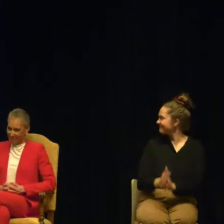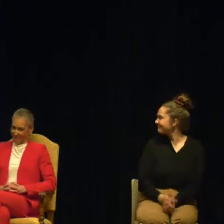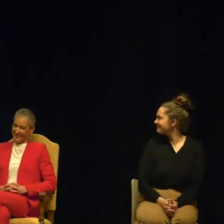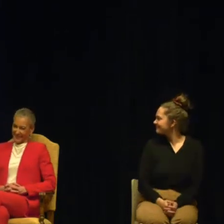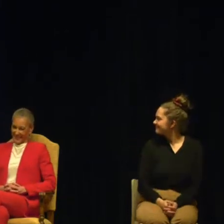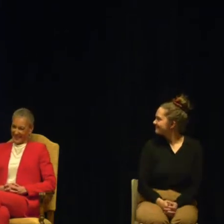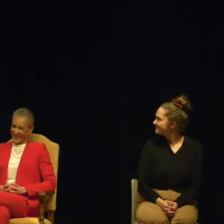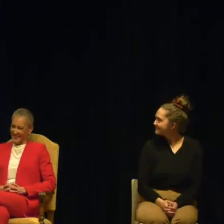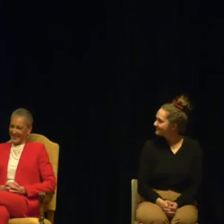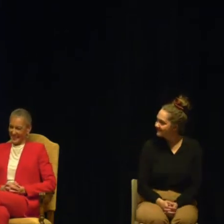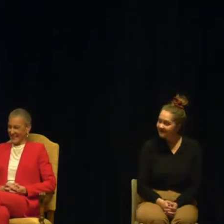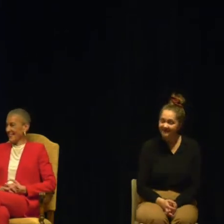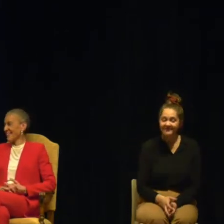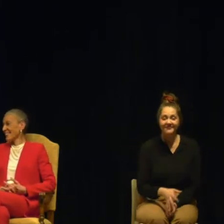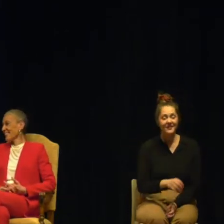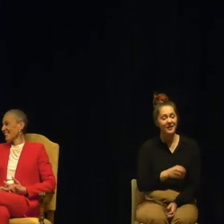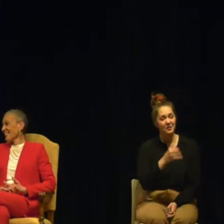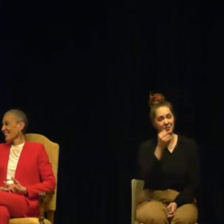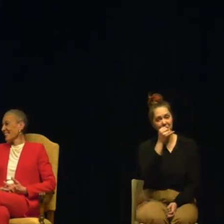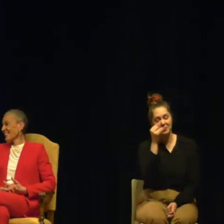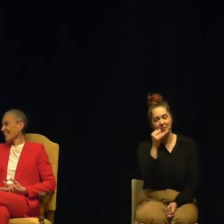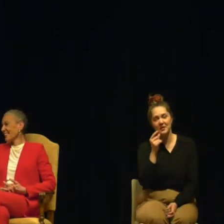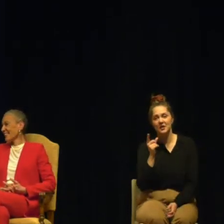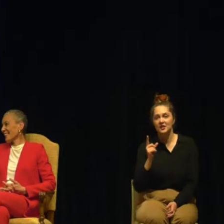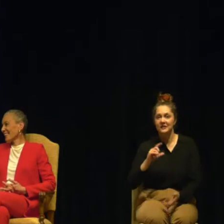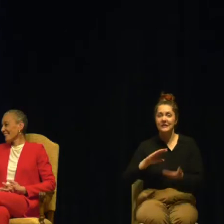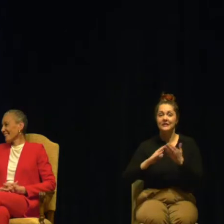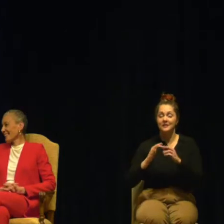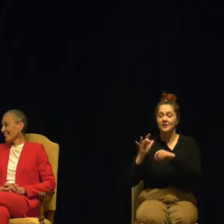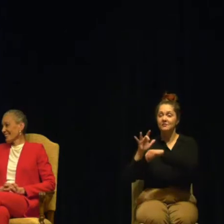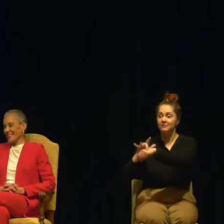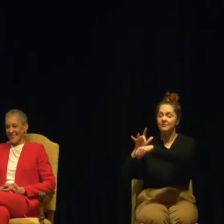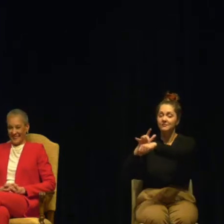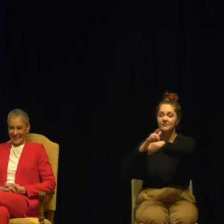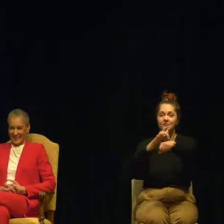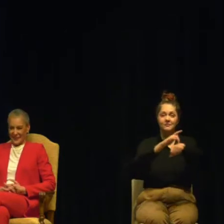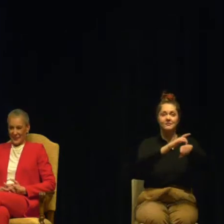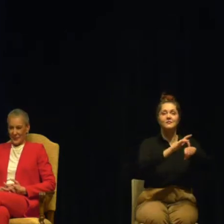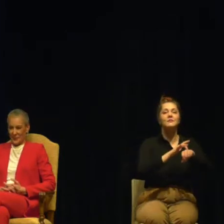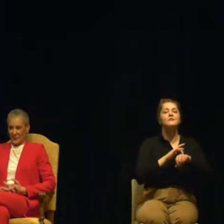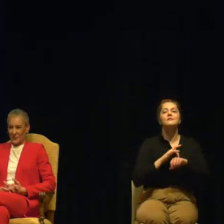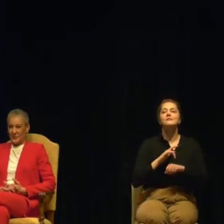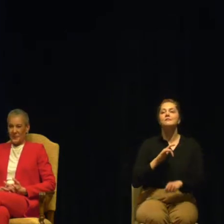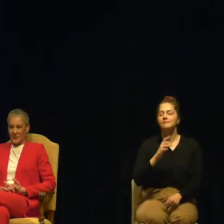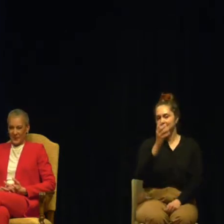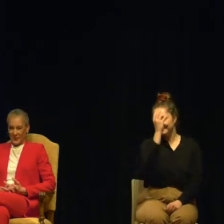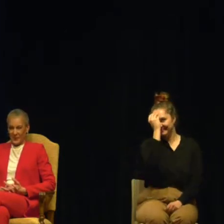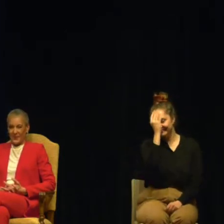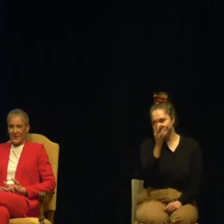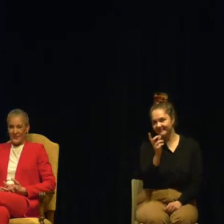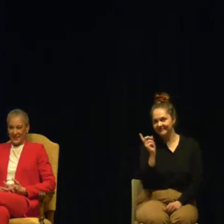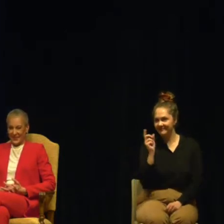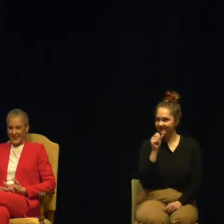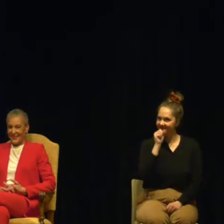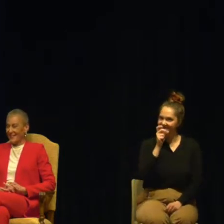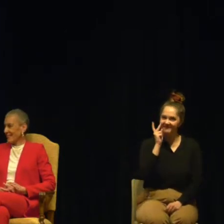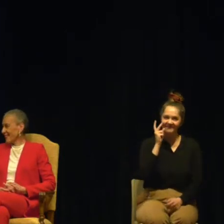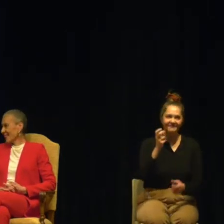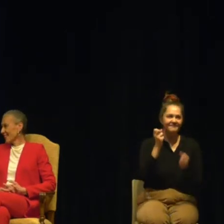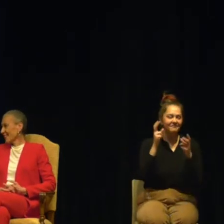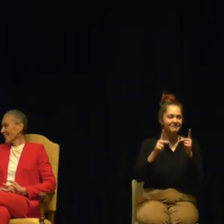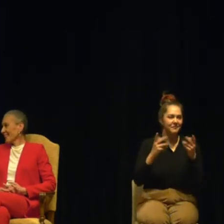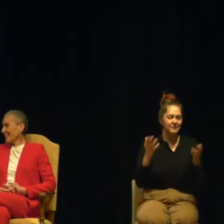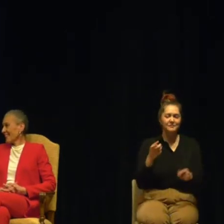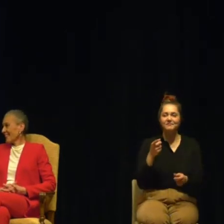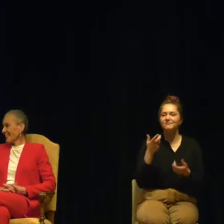And boy, can I tell you, she has been city to city to city. And I want to tell you that she loves seeing so many people here. She's